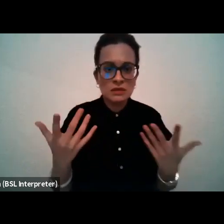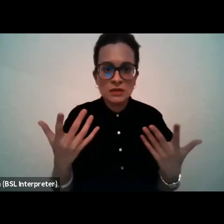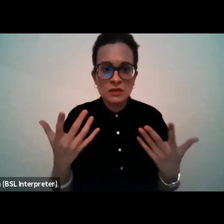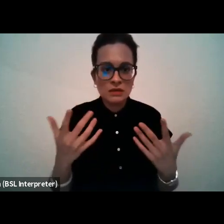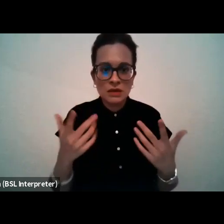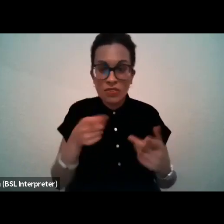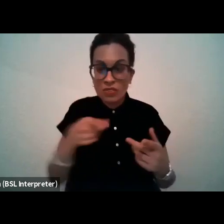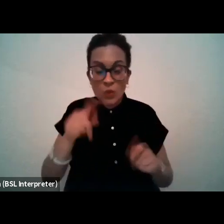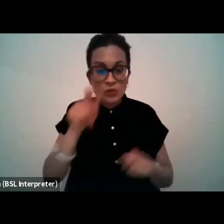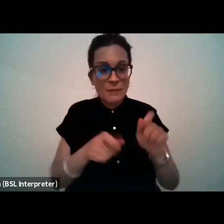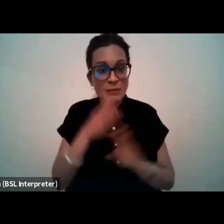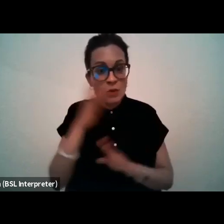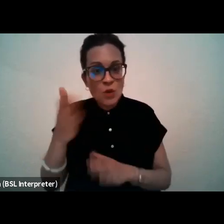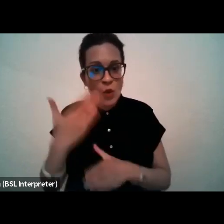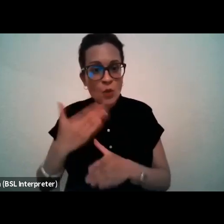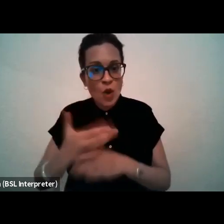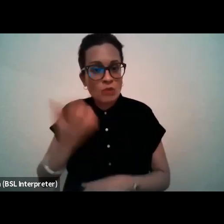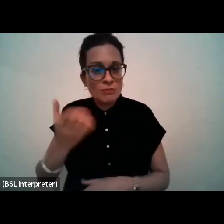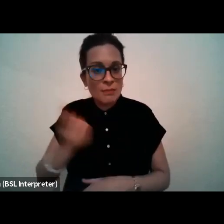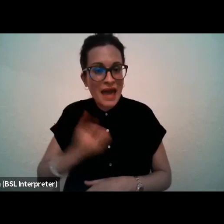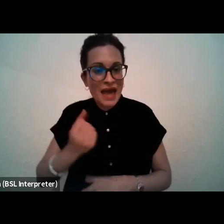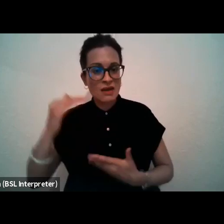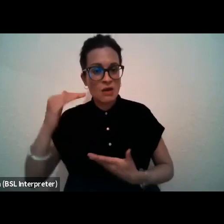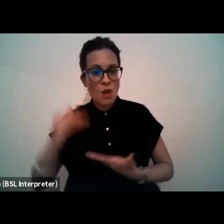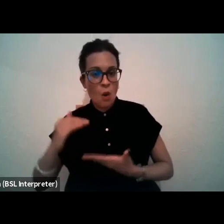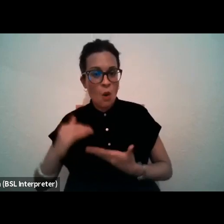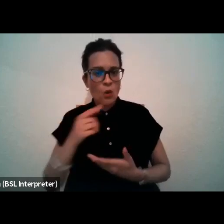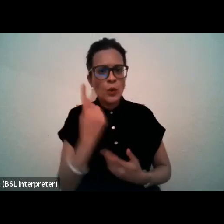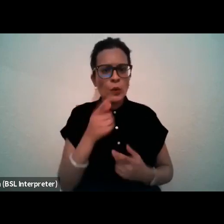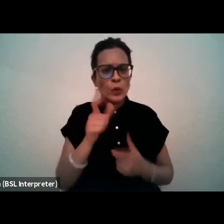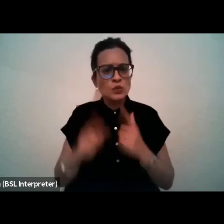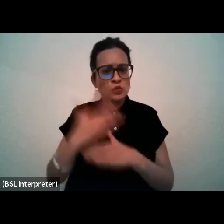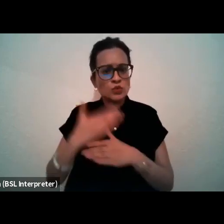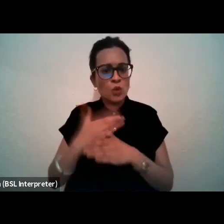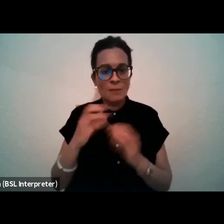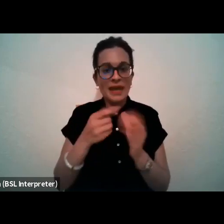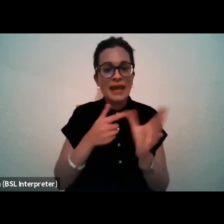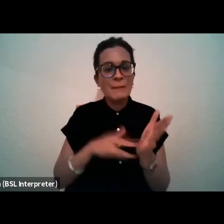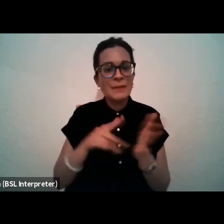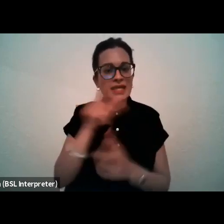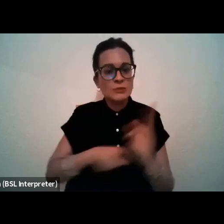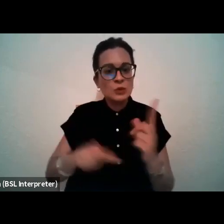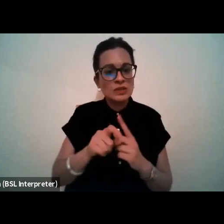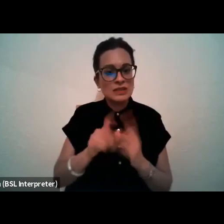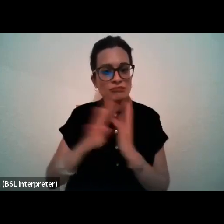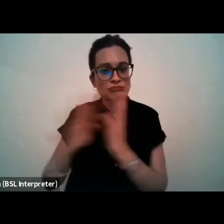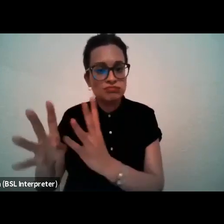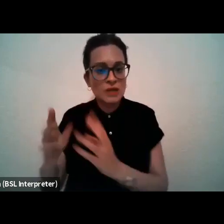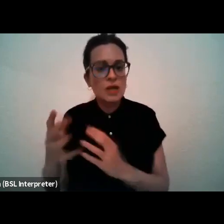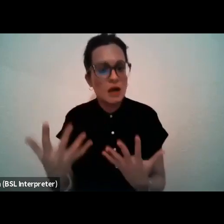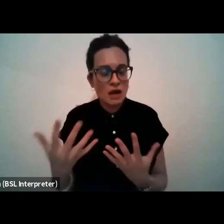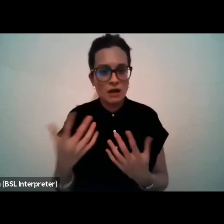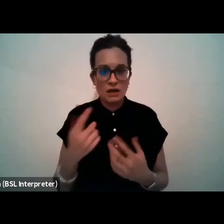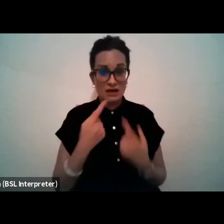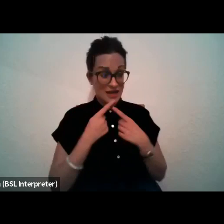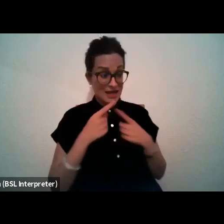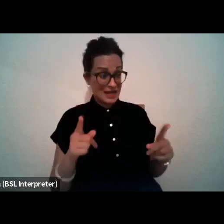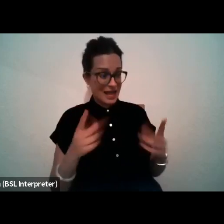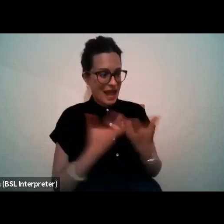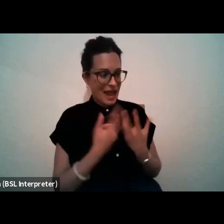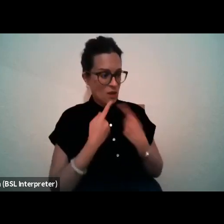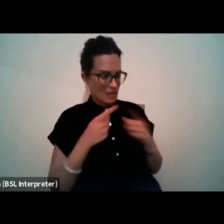is disproportionately done by BAME people. Now, it was disgraceful how the announcement was made for the ease of